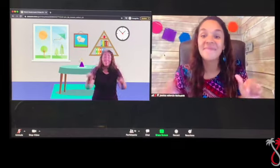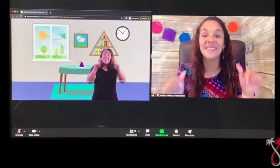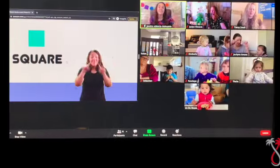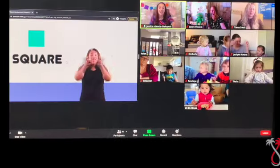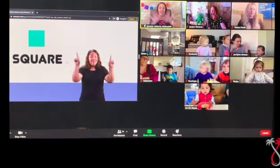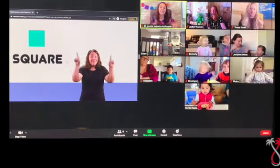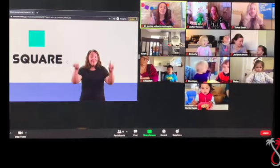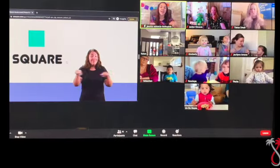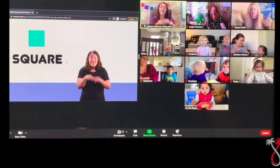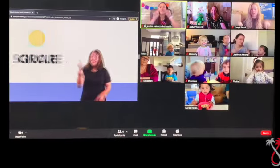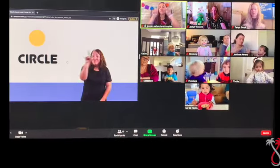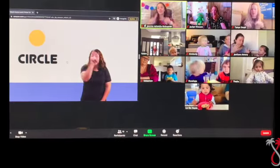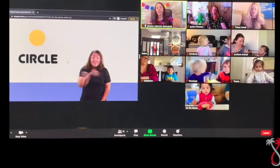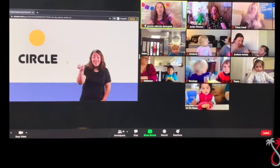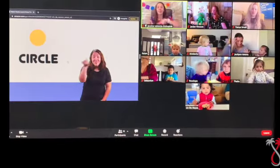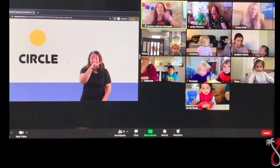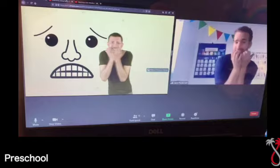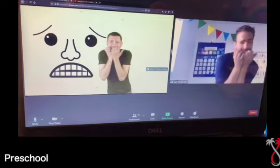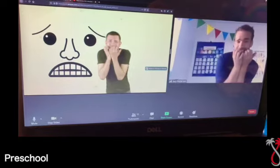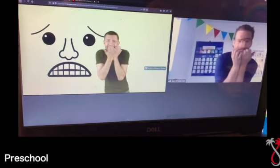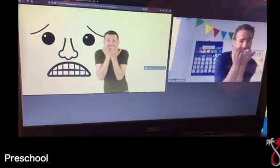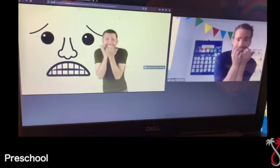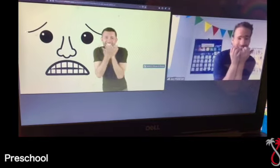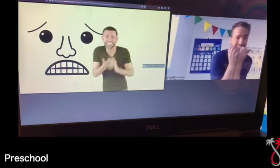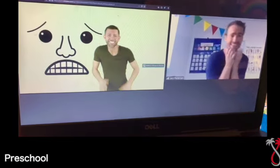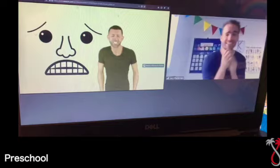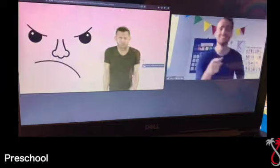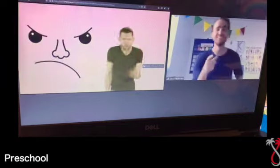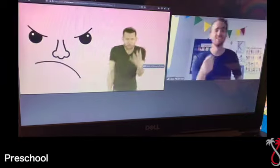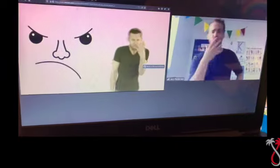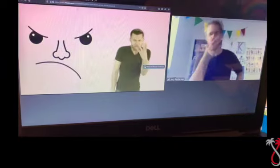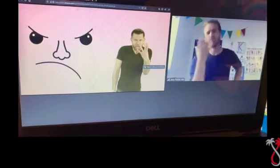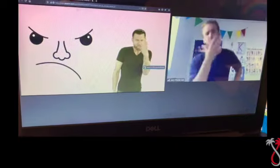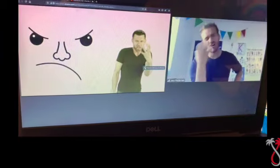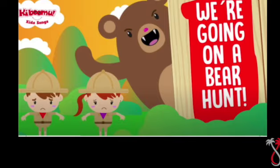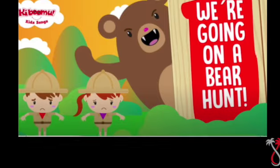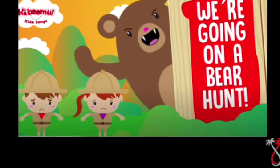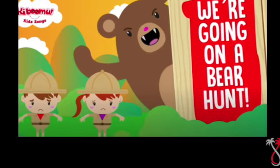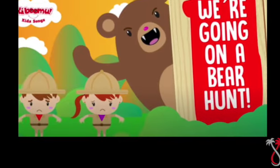Shapes. Squares, circles. Nervous. Looks like this.